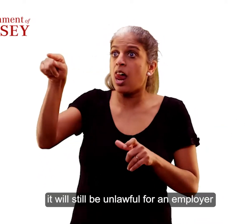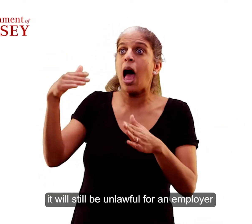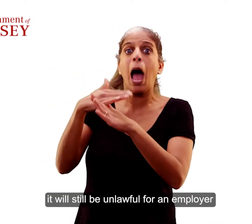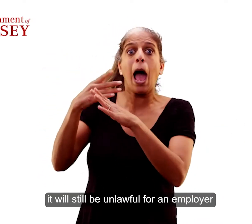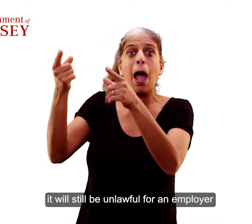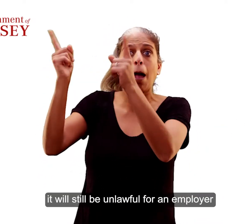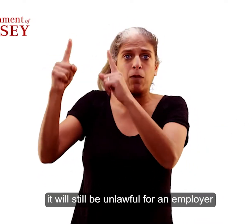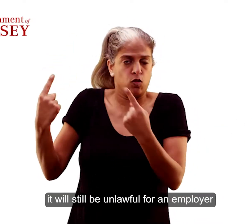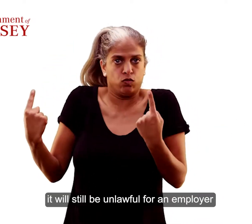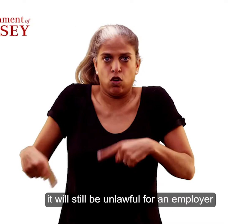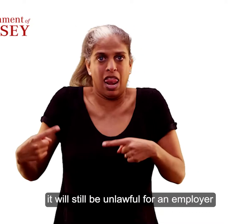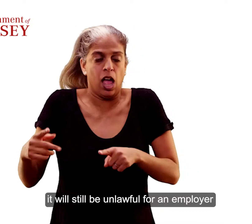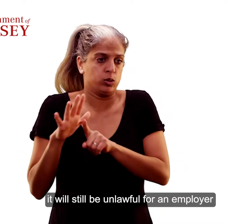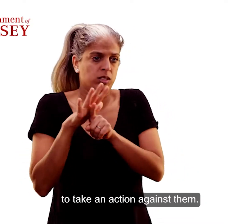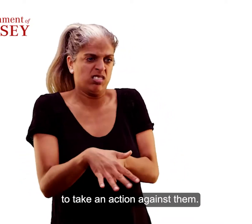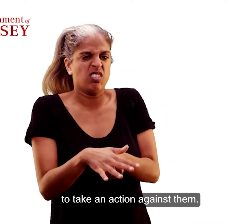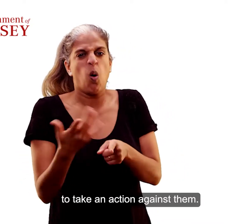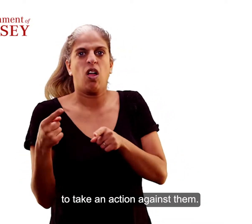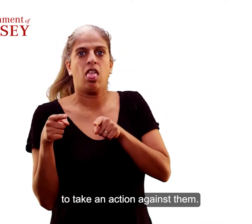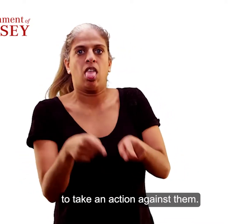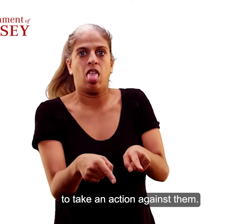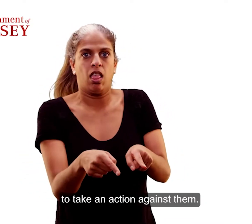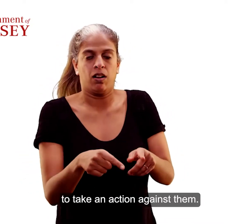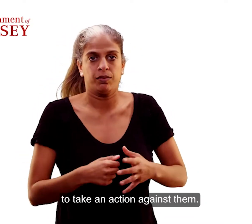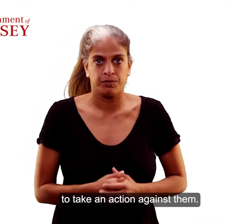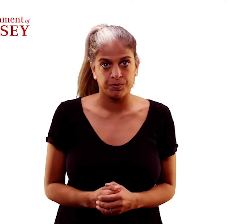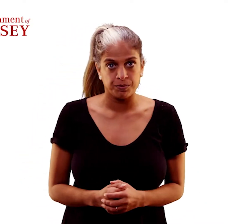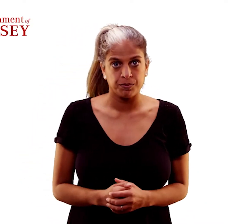be unlawful for an employer to take an action against them.